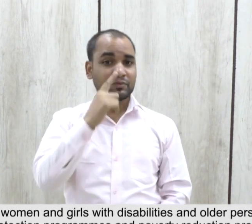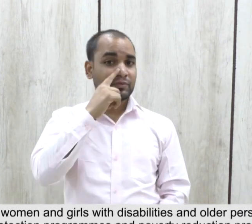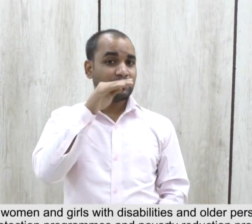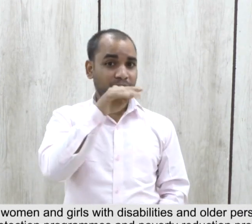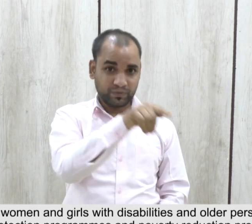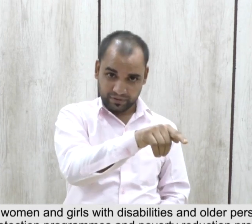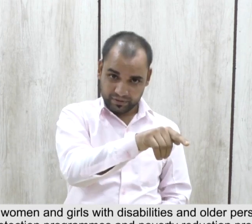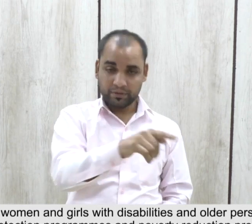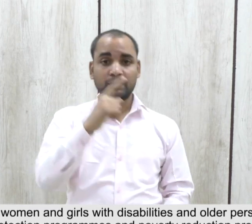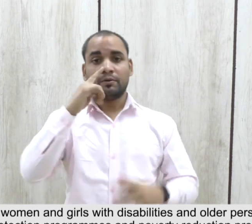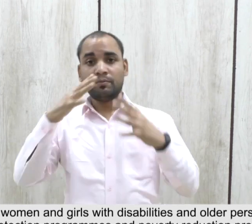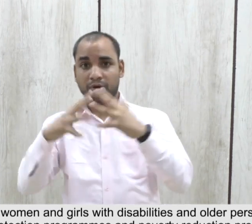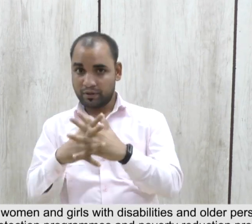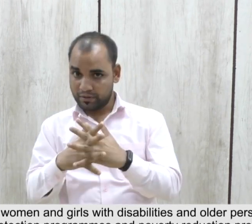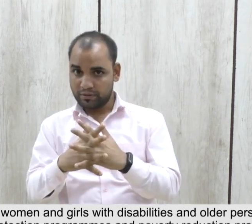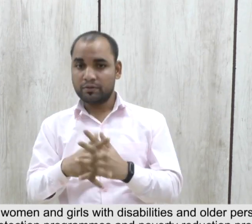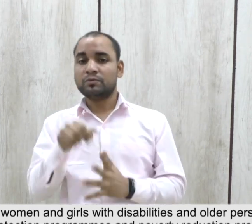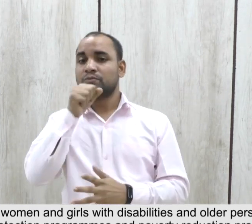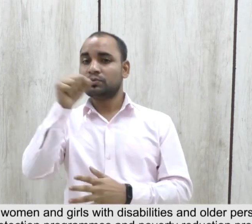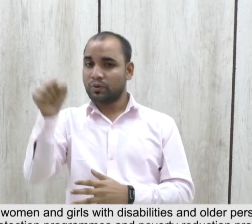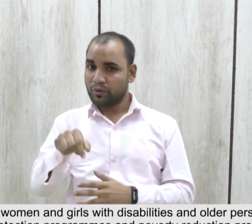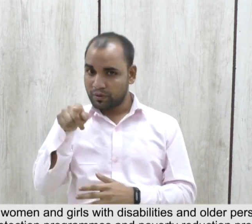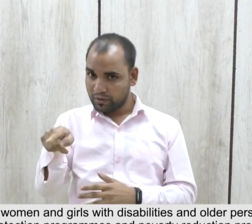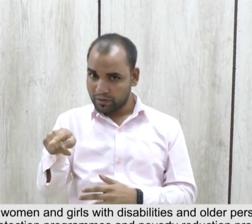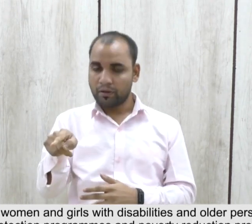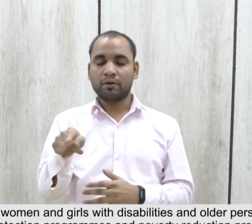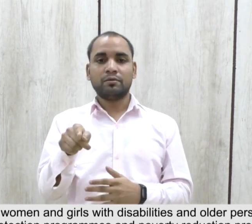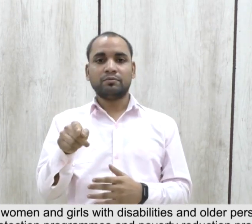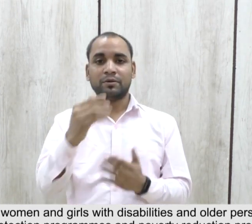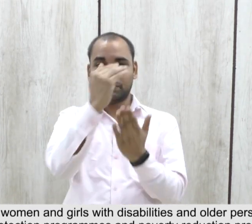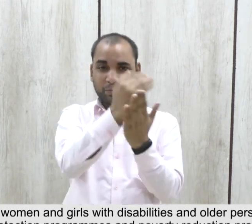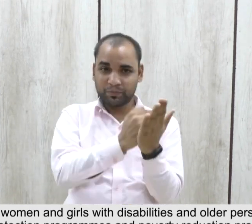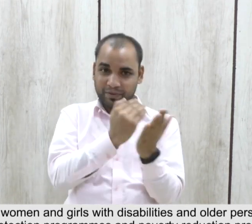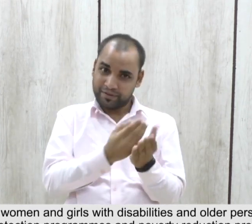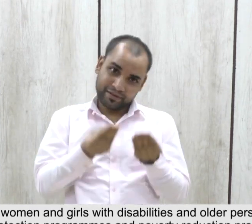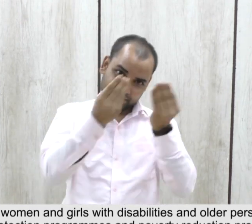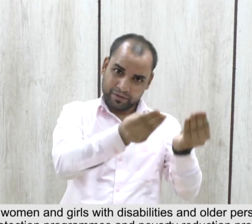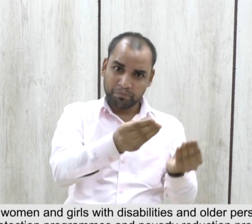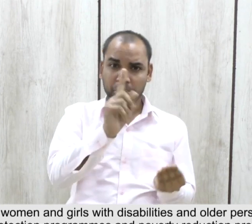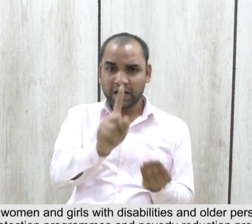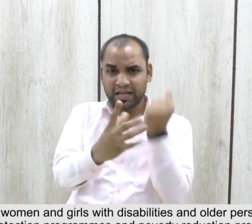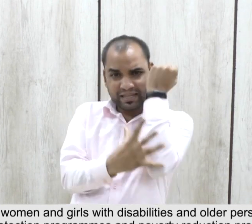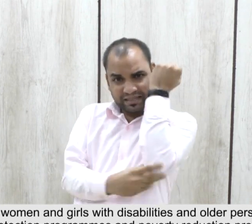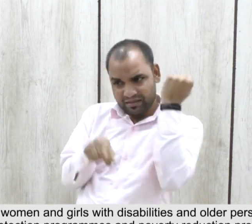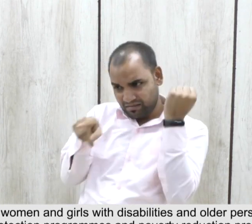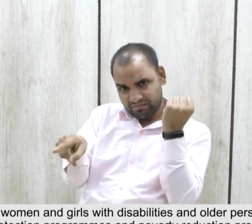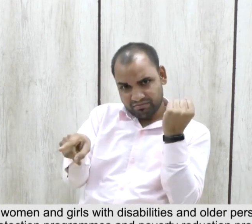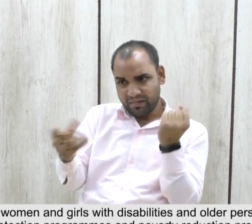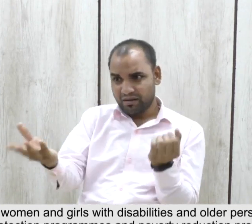Access, particularly to women and girls with disabilities and older persons with disabilities, to social protection